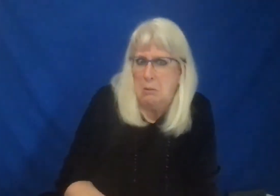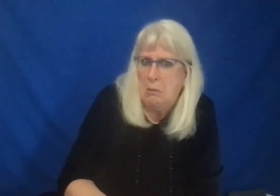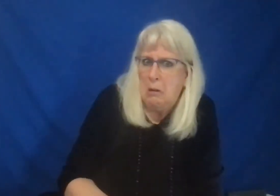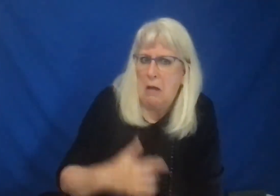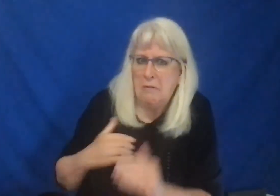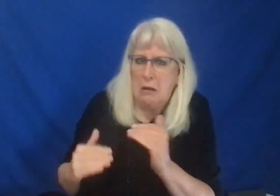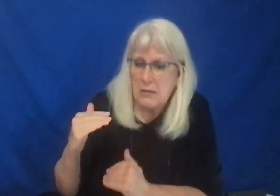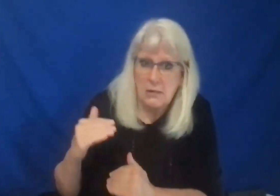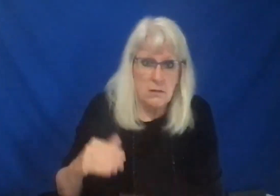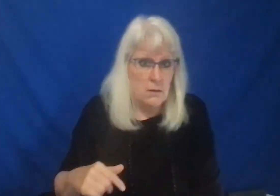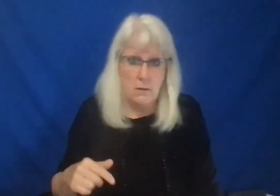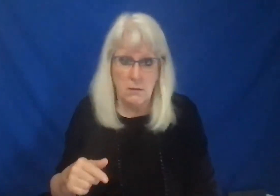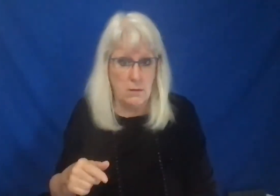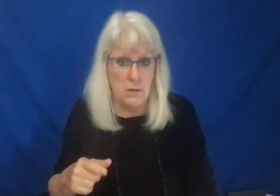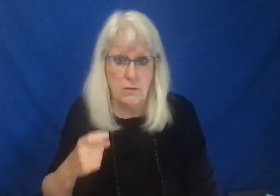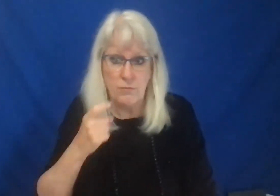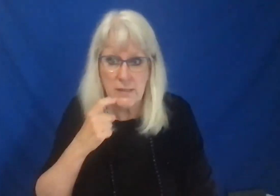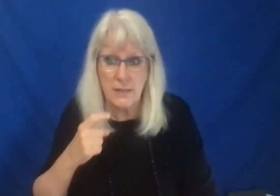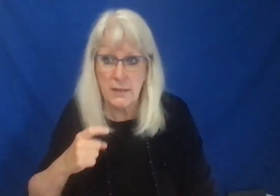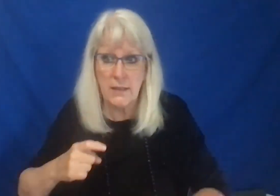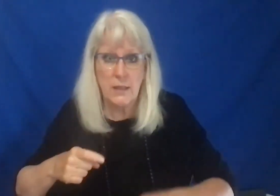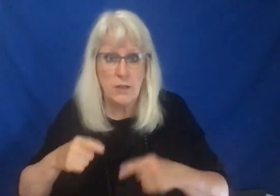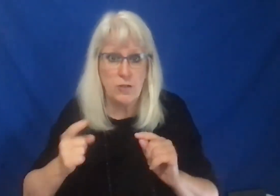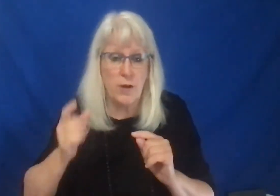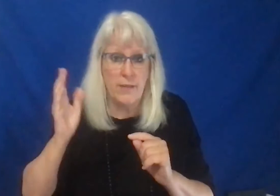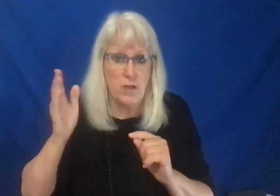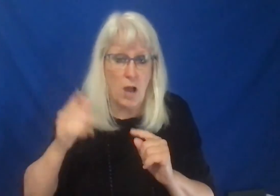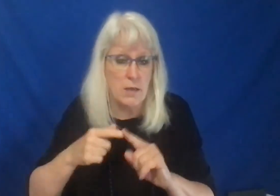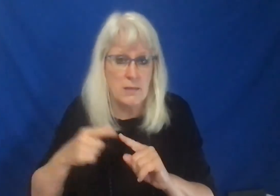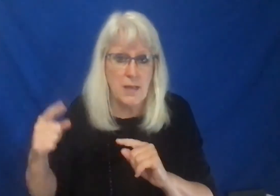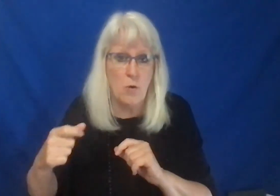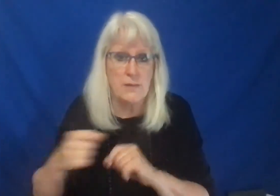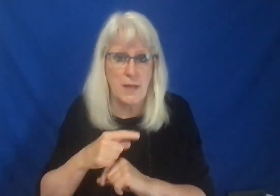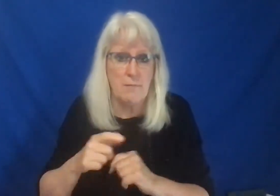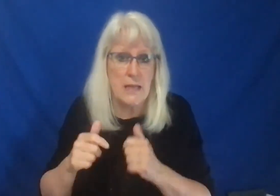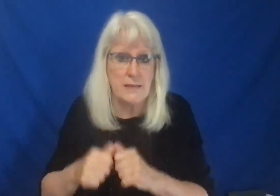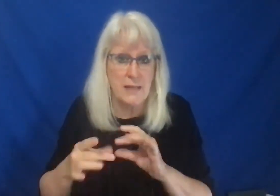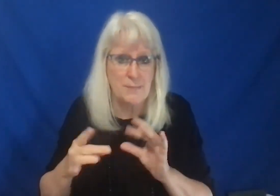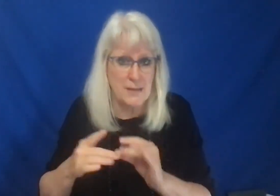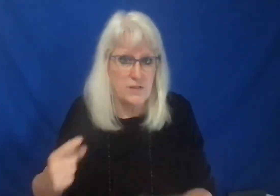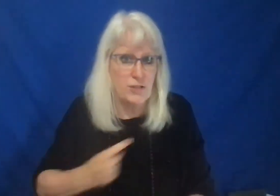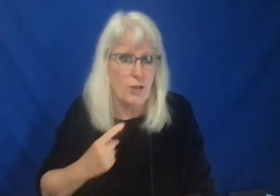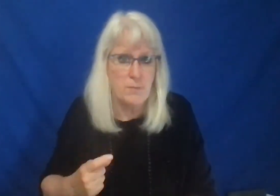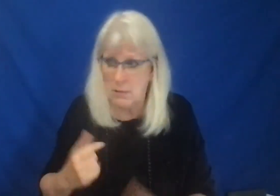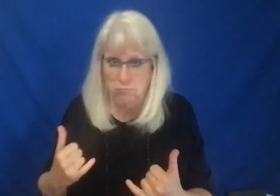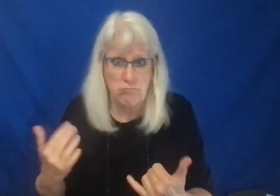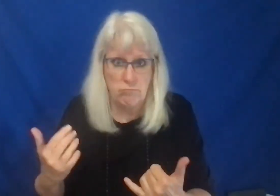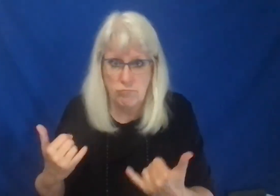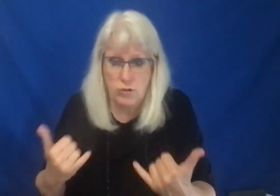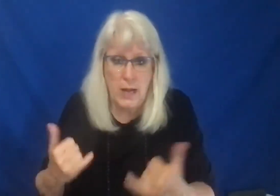just during our talk sent me a really crappy text message that was very insulting, you know, and I don't know what that's